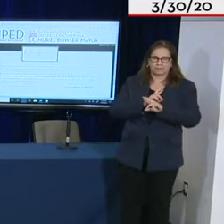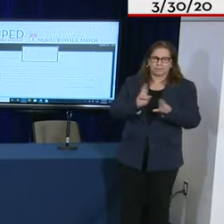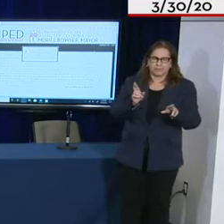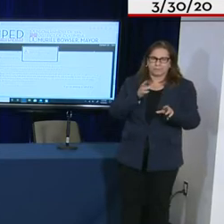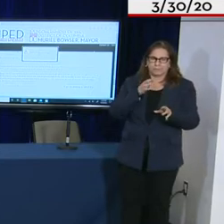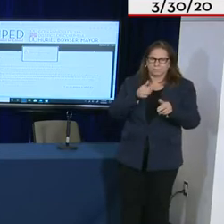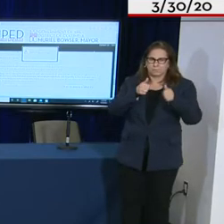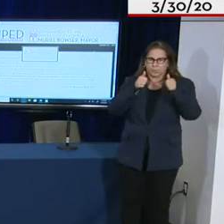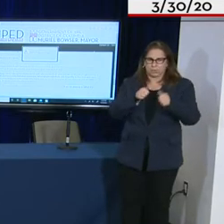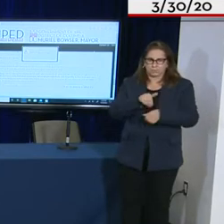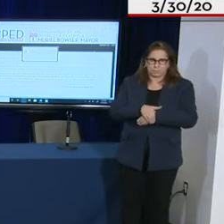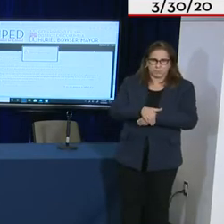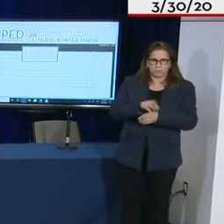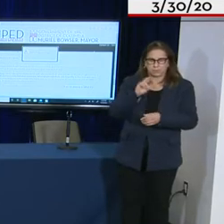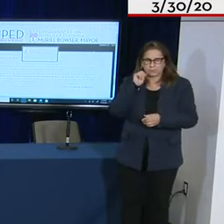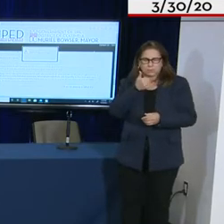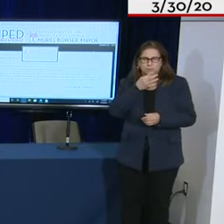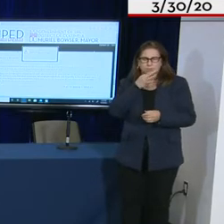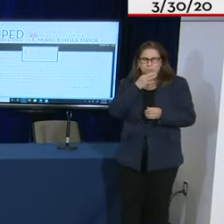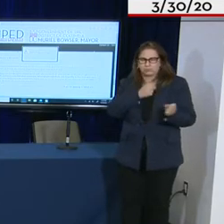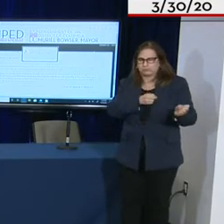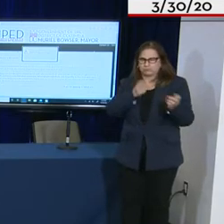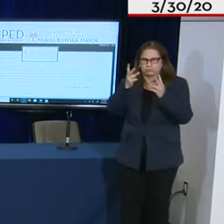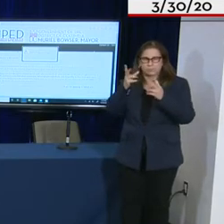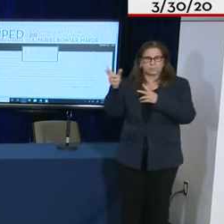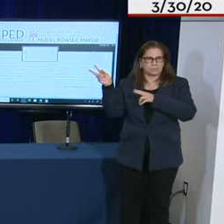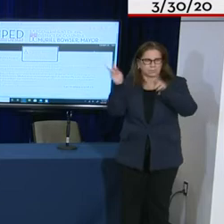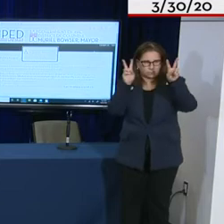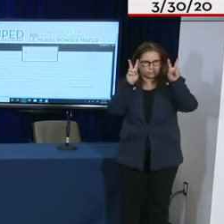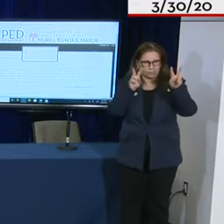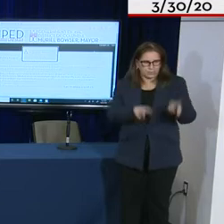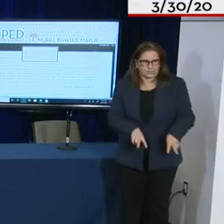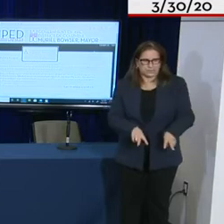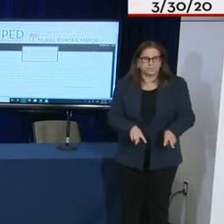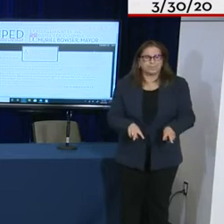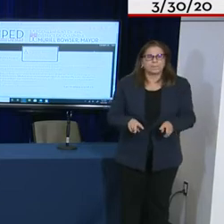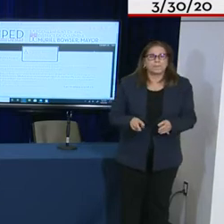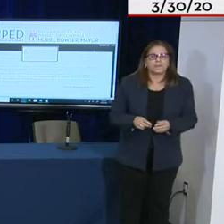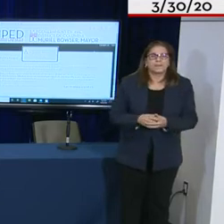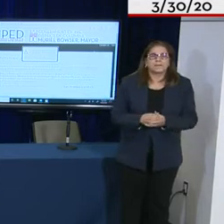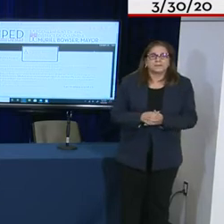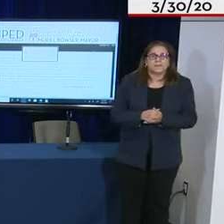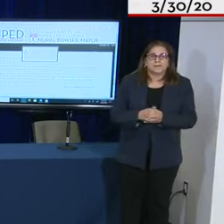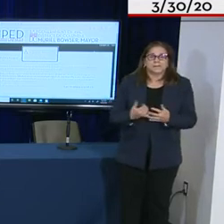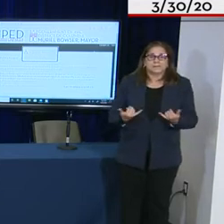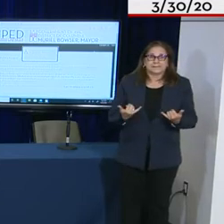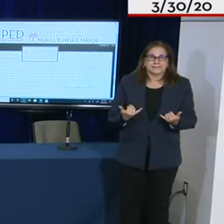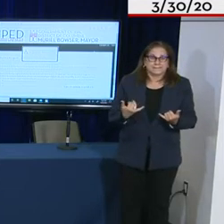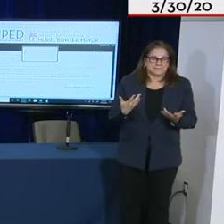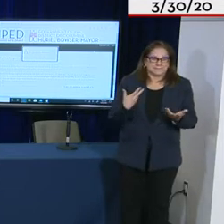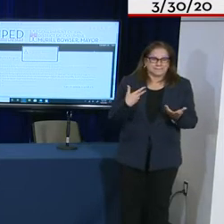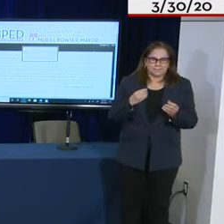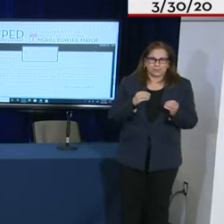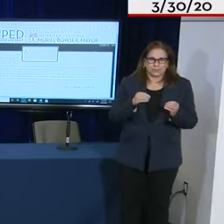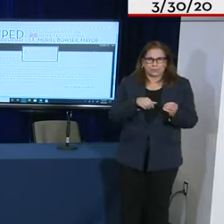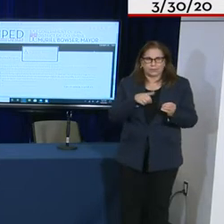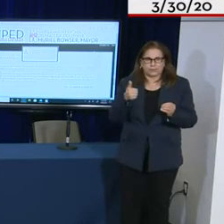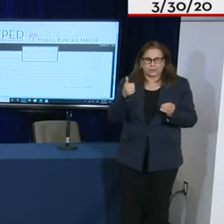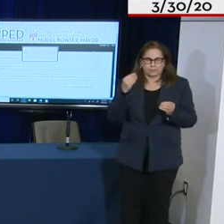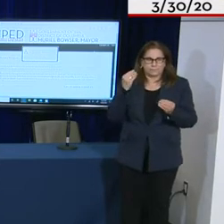or tomorrow. Until then, I won't have specific information on self-employed